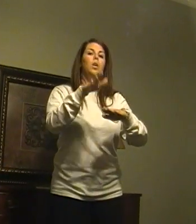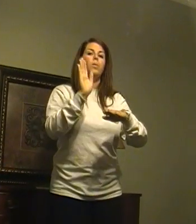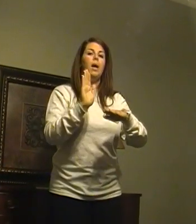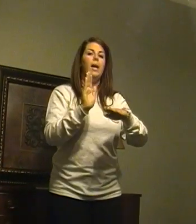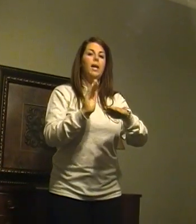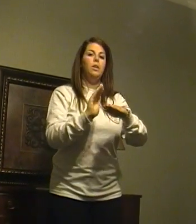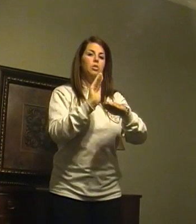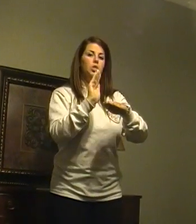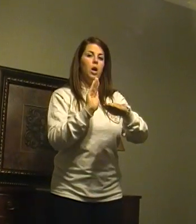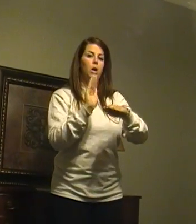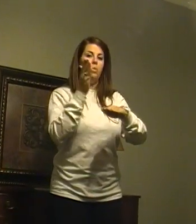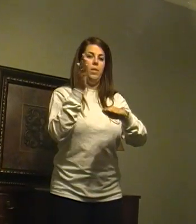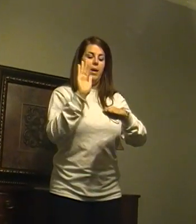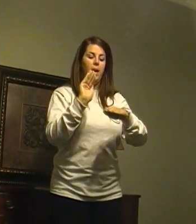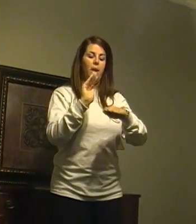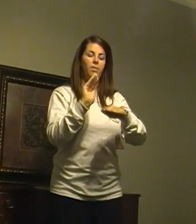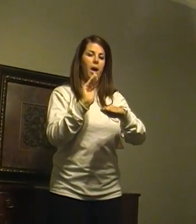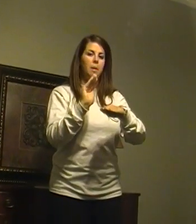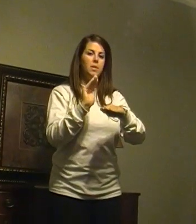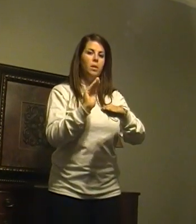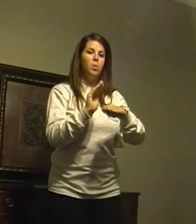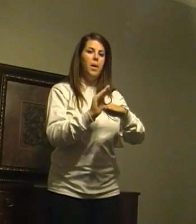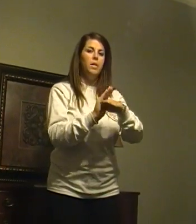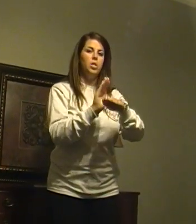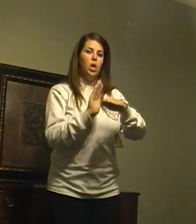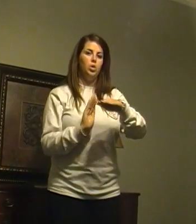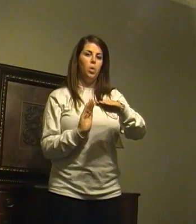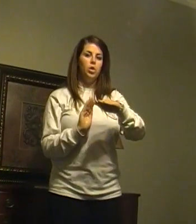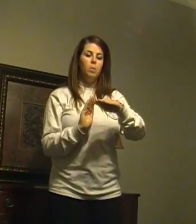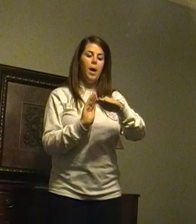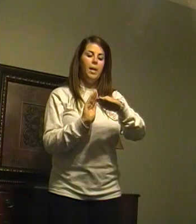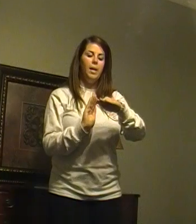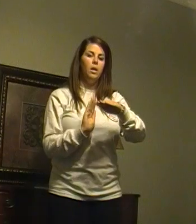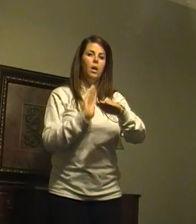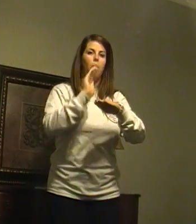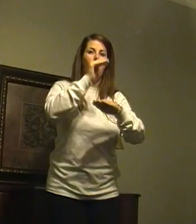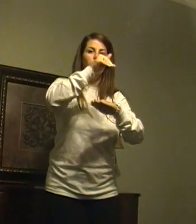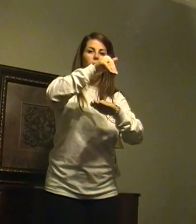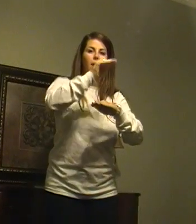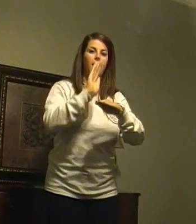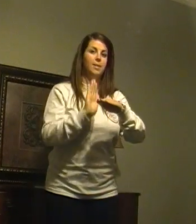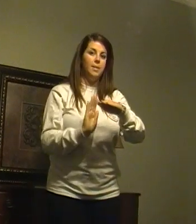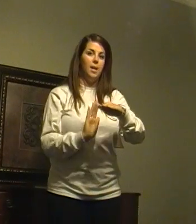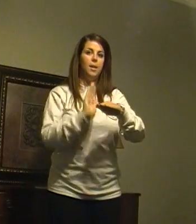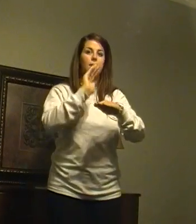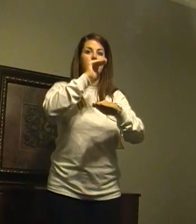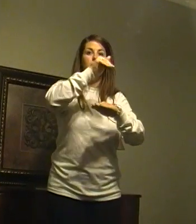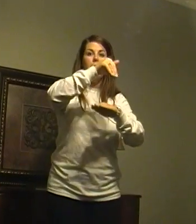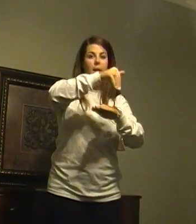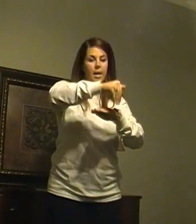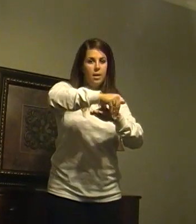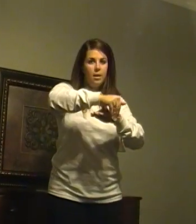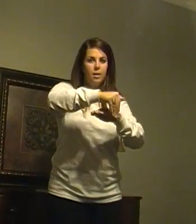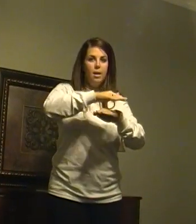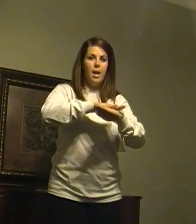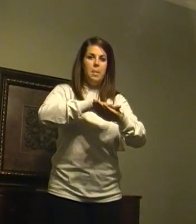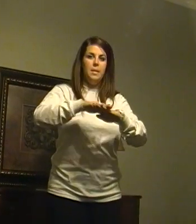Your right hand, you start with it kind of cupped a little bit. Start towards your body. Go over it like the sun is setting. And this is